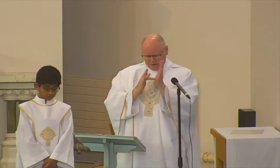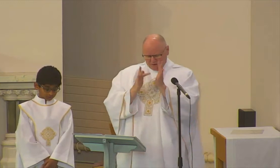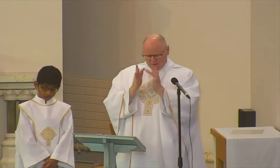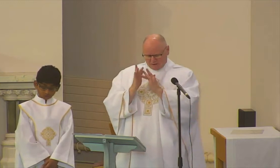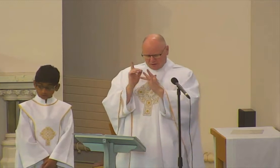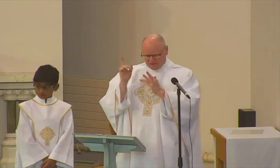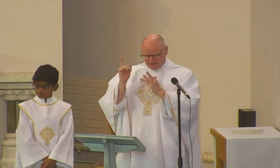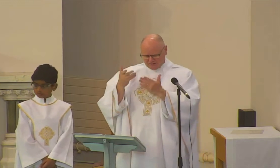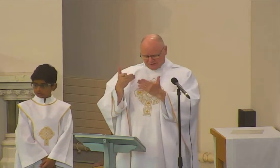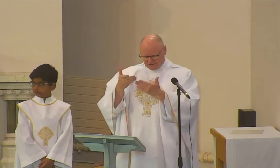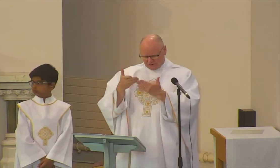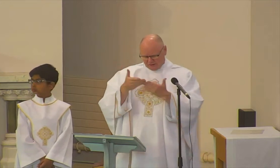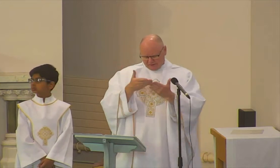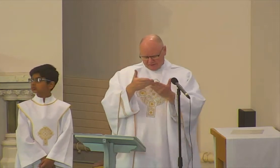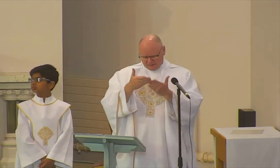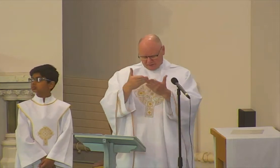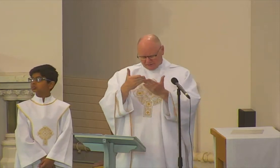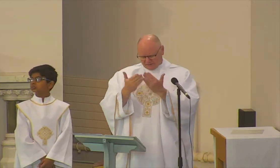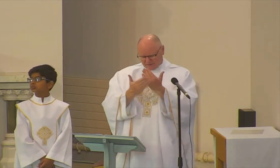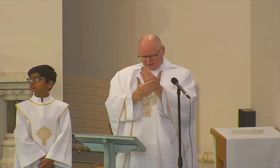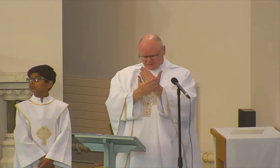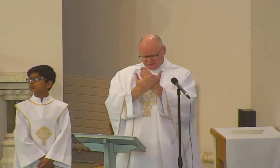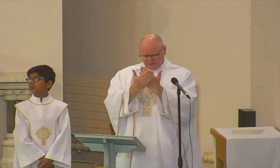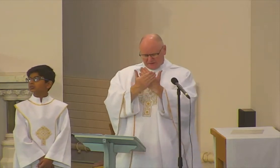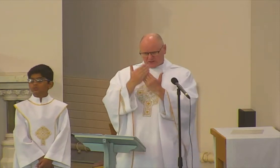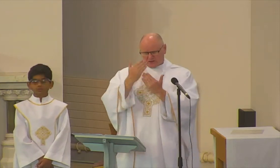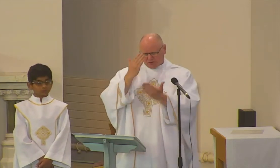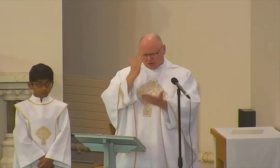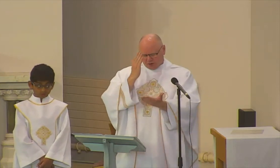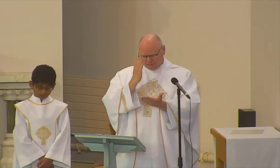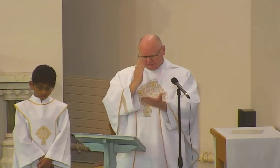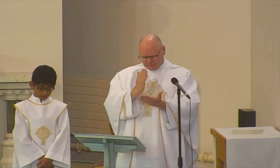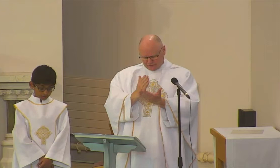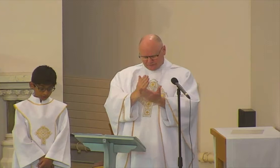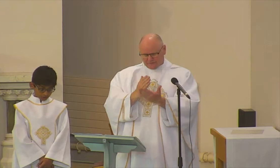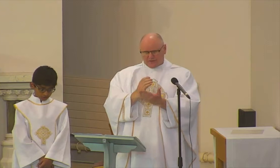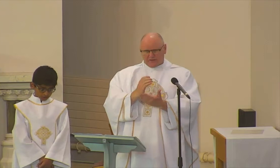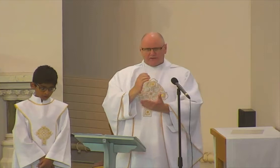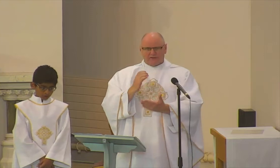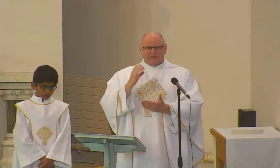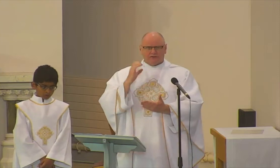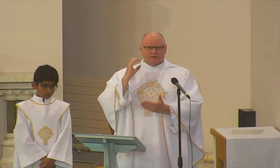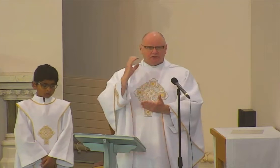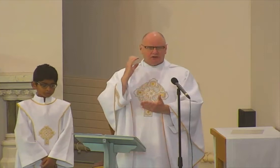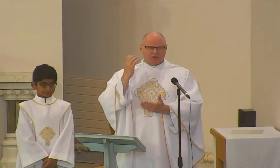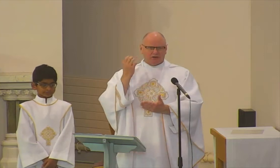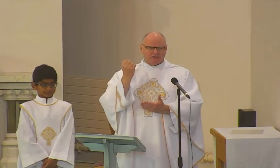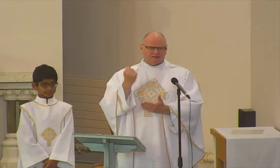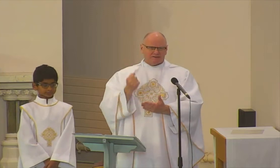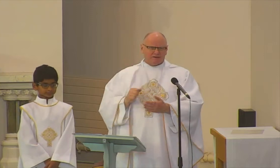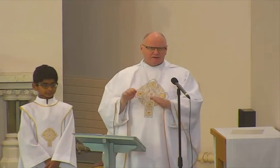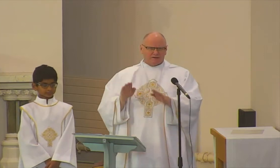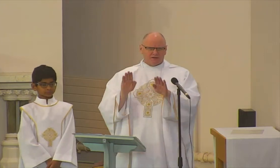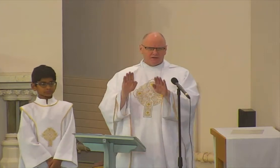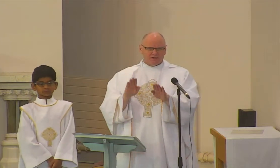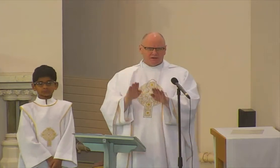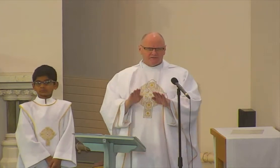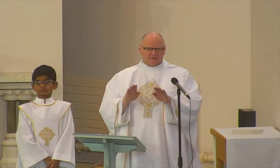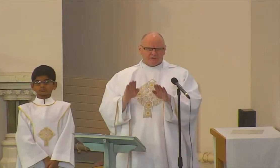And Lord Jesus, you have given us the consolation of the truth. Christ, have mercy. Christ, have